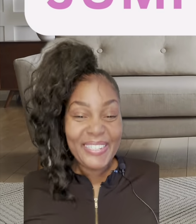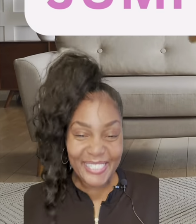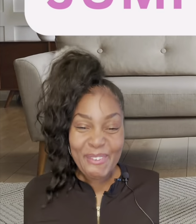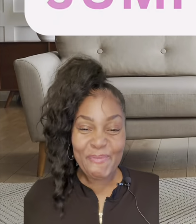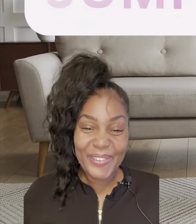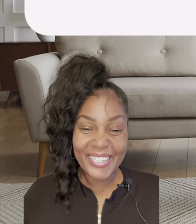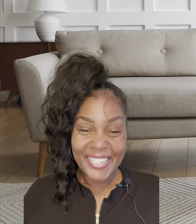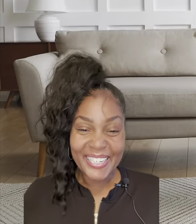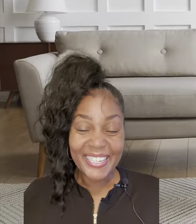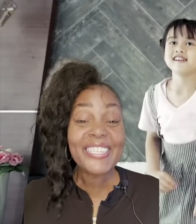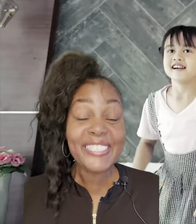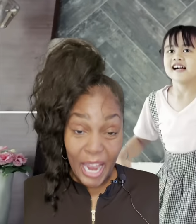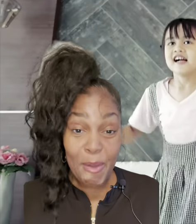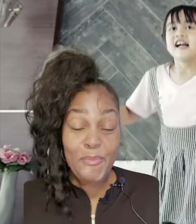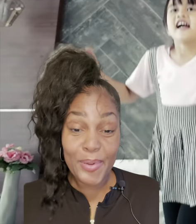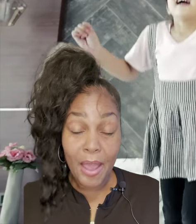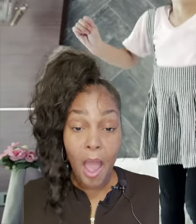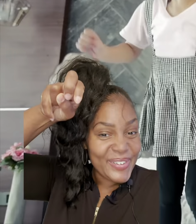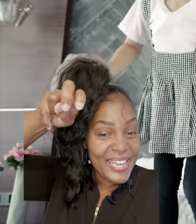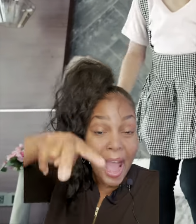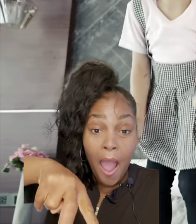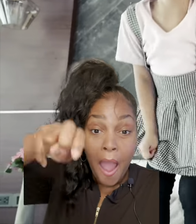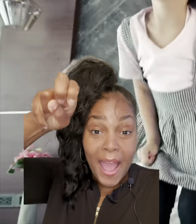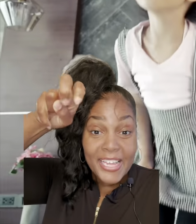Jump. Jump. Jump.